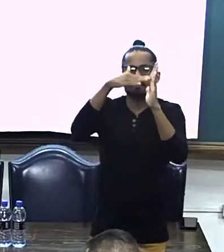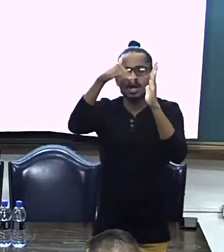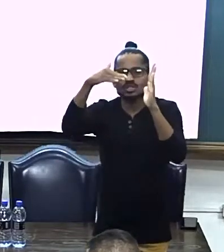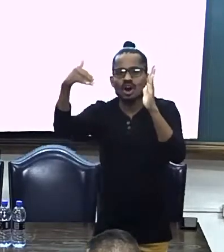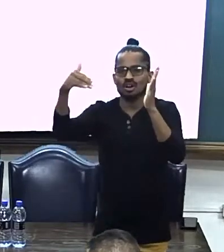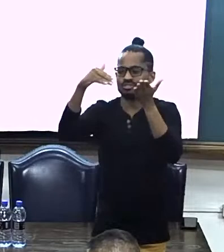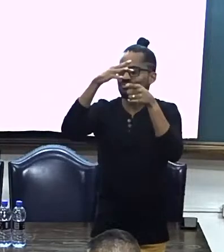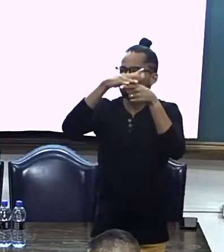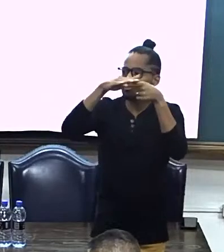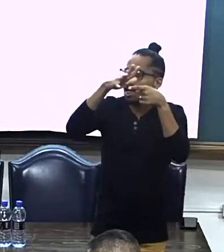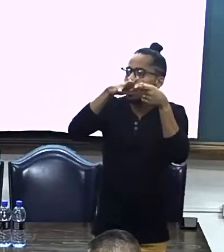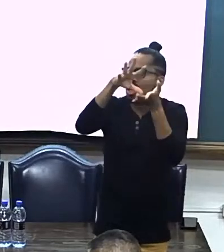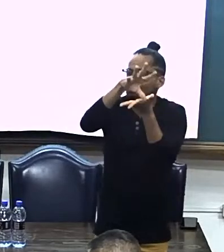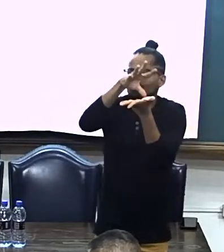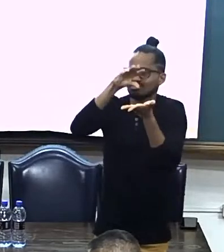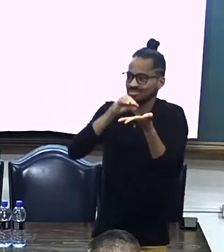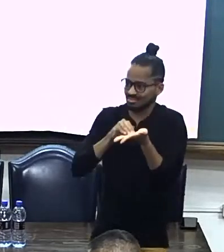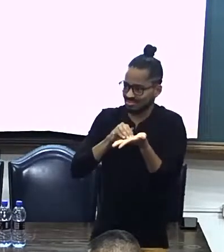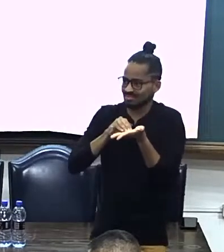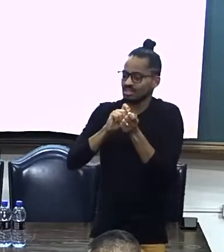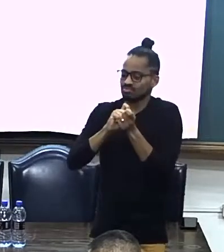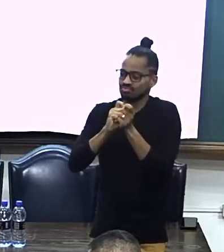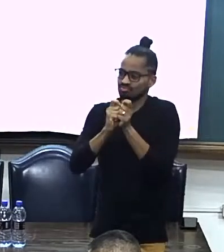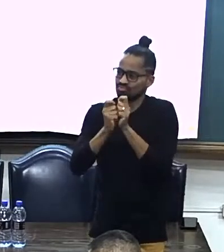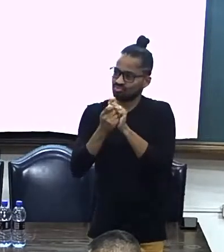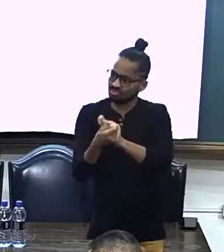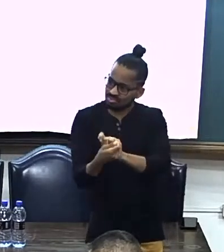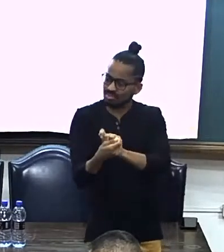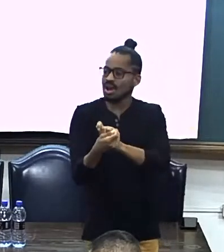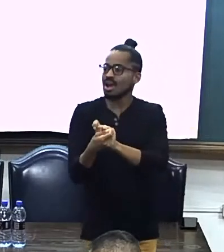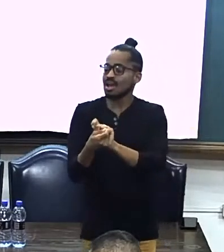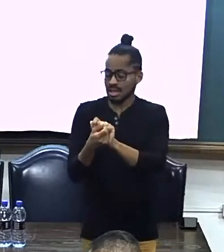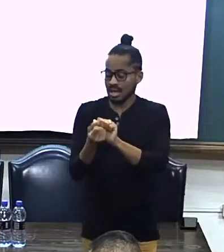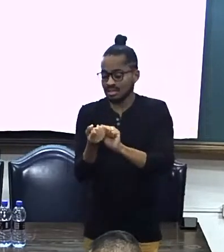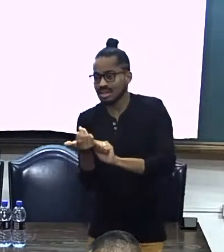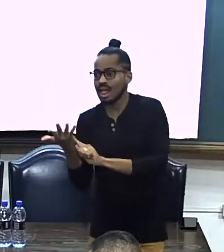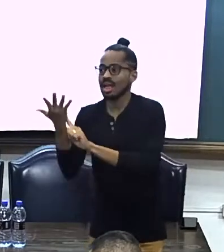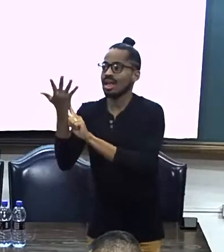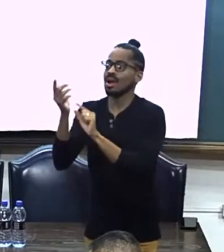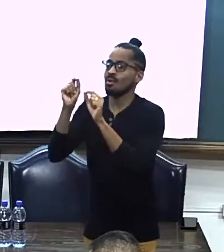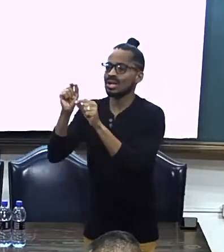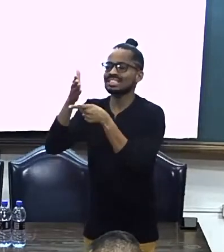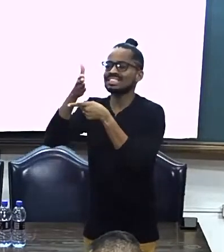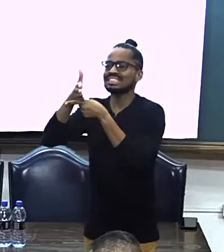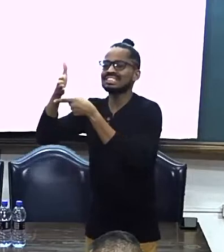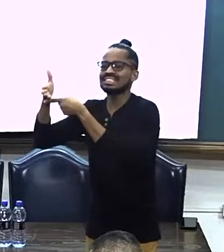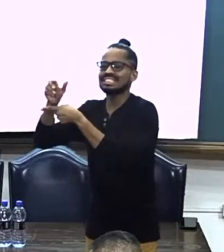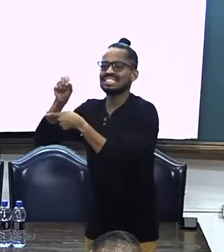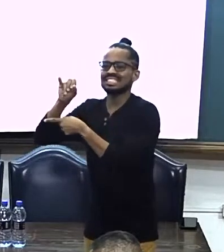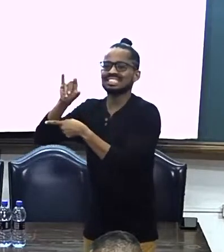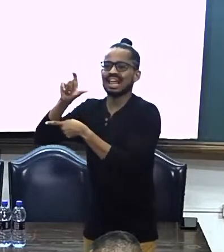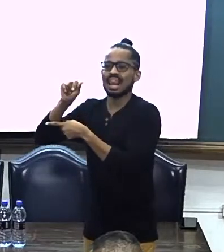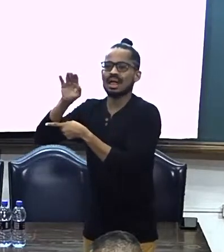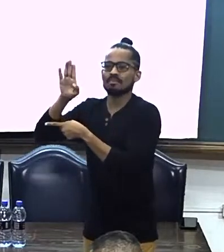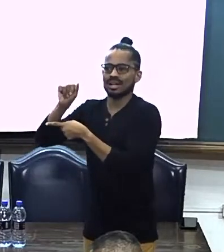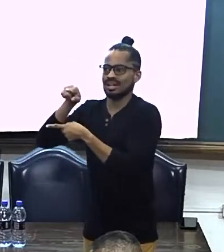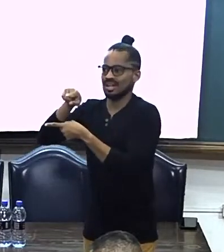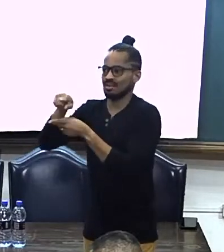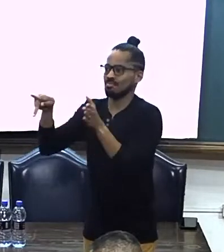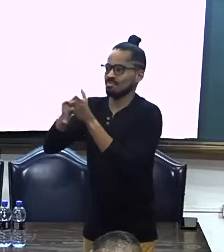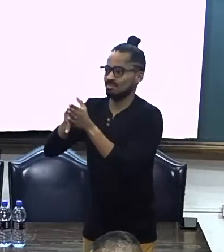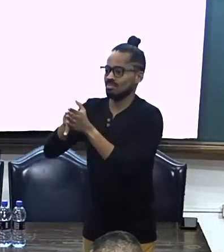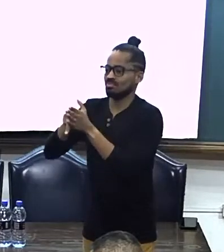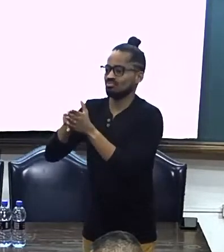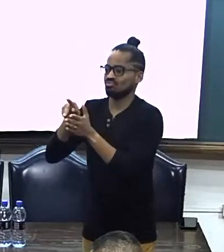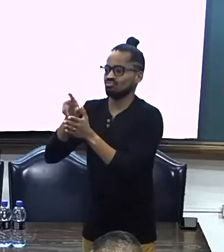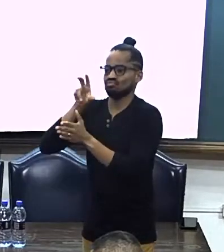input, and the output is a string of syllables that then can be implemented by